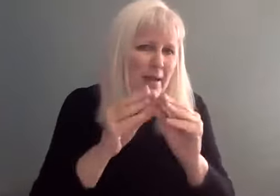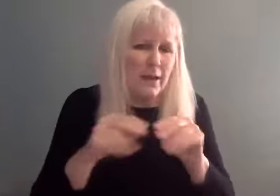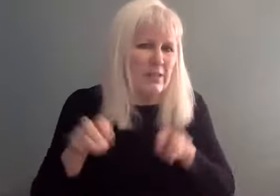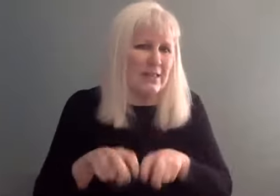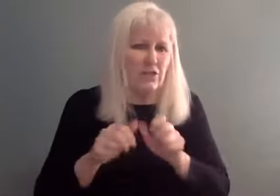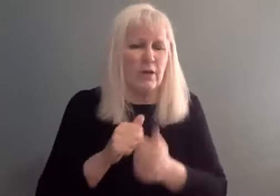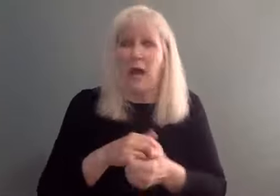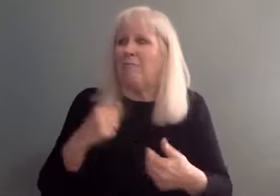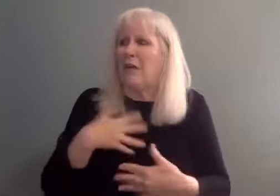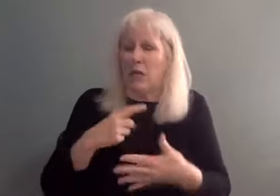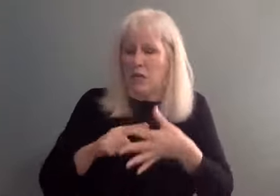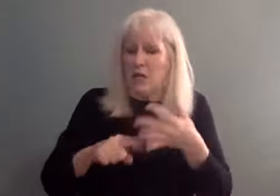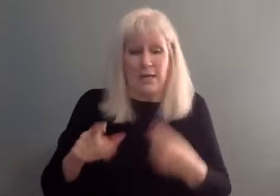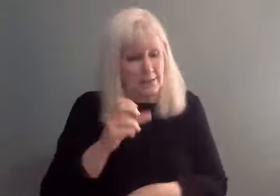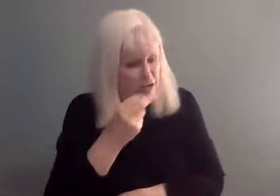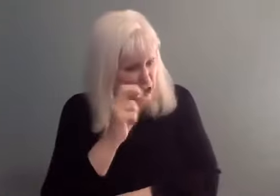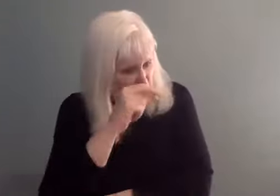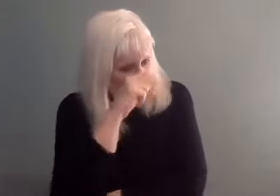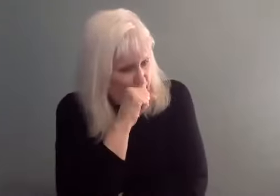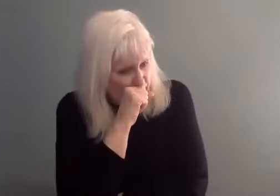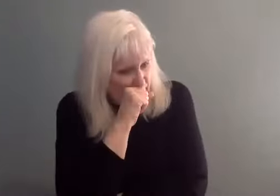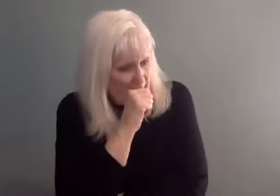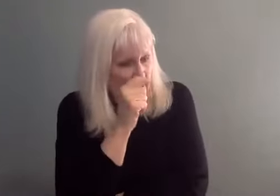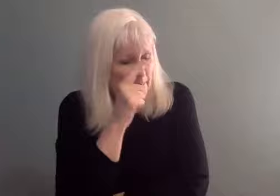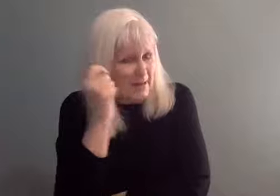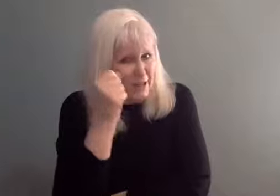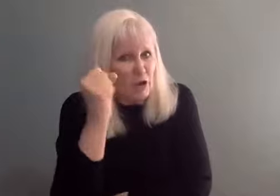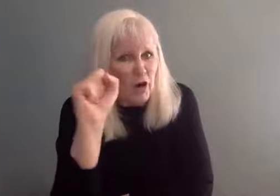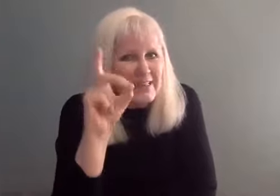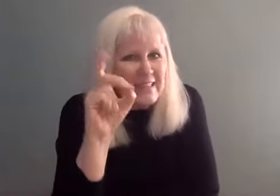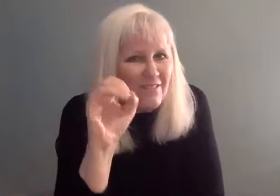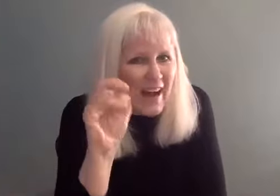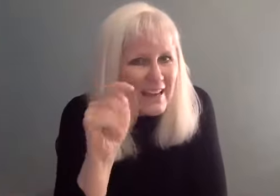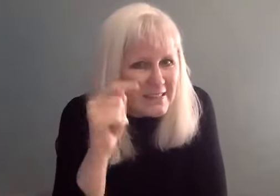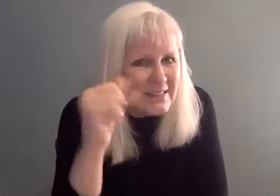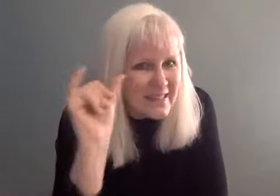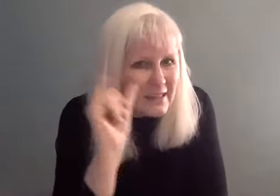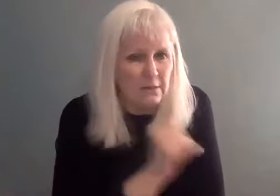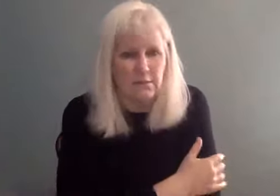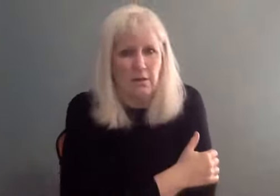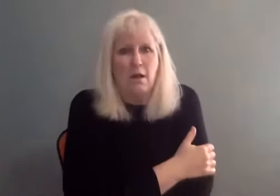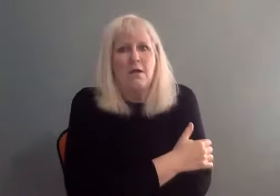said, "Sharon, it's because you're defiant." And it was like,